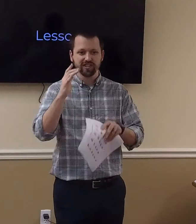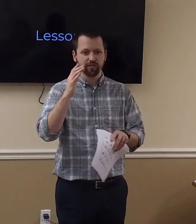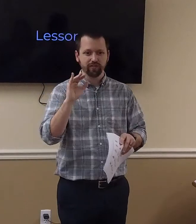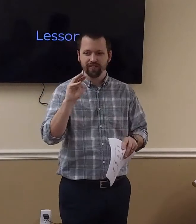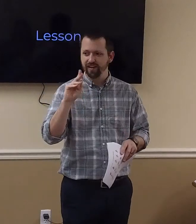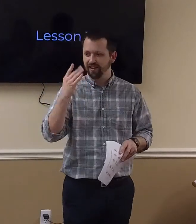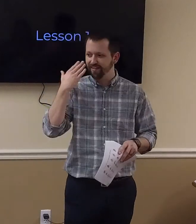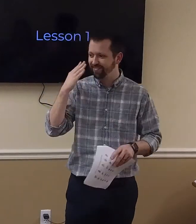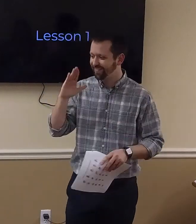signals.